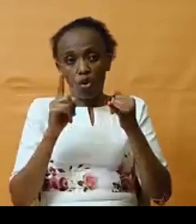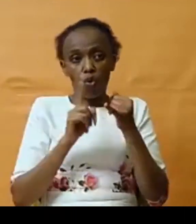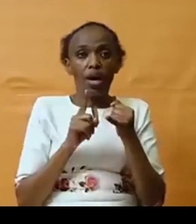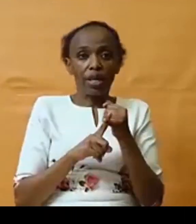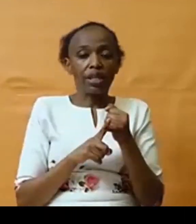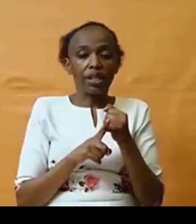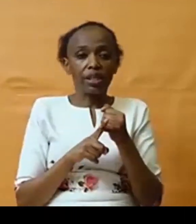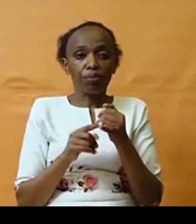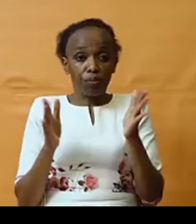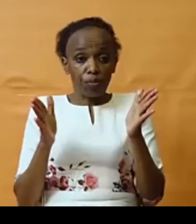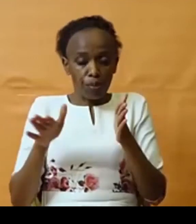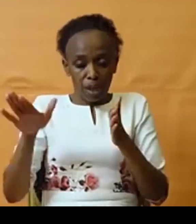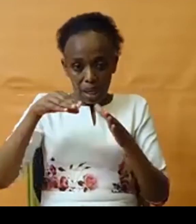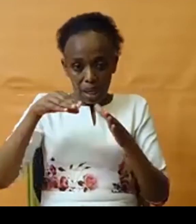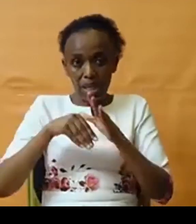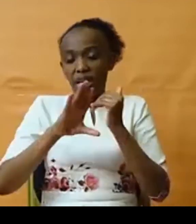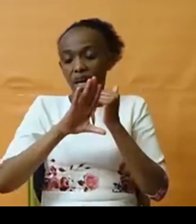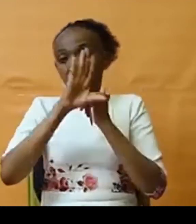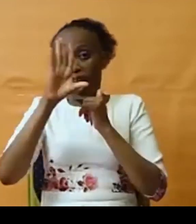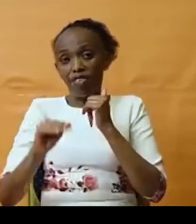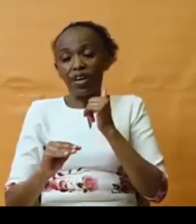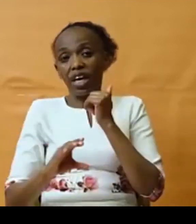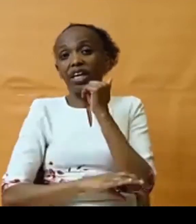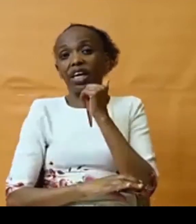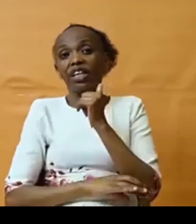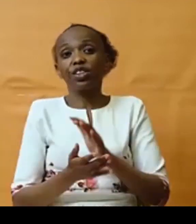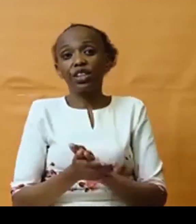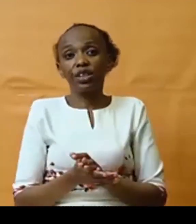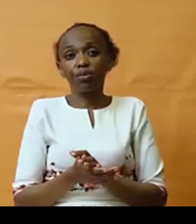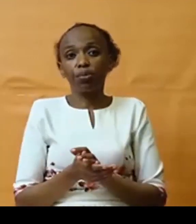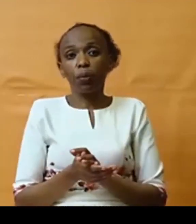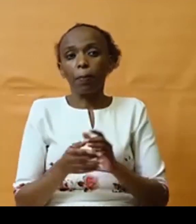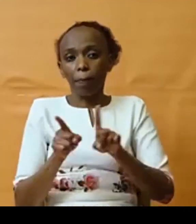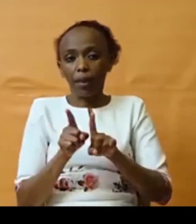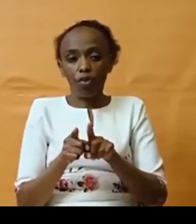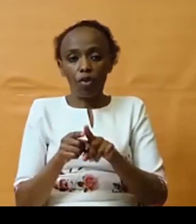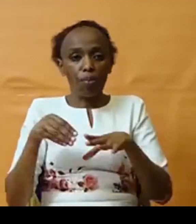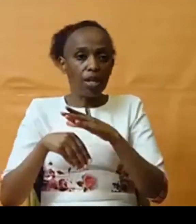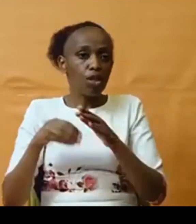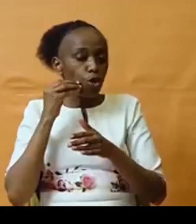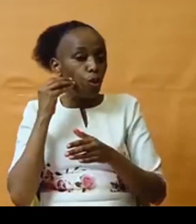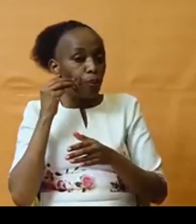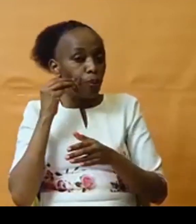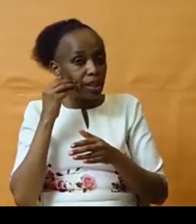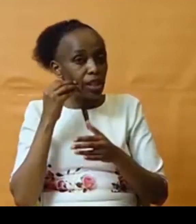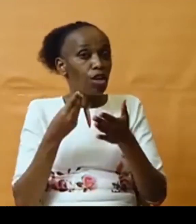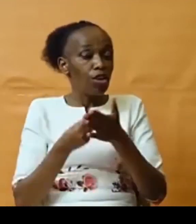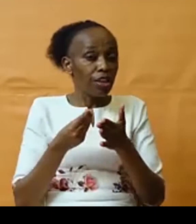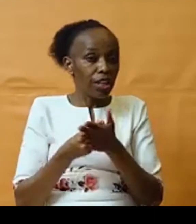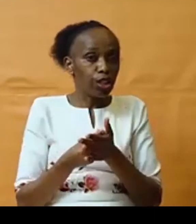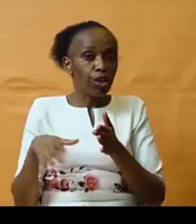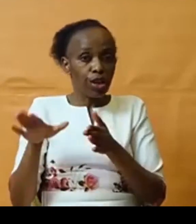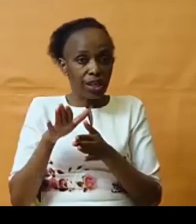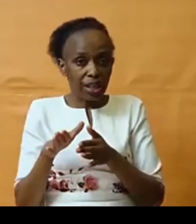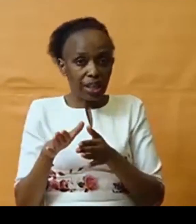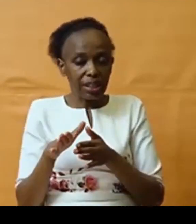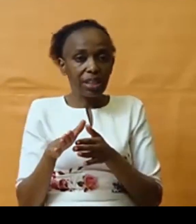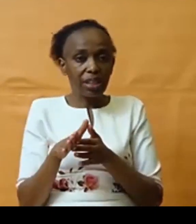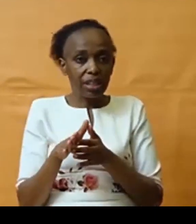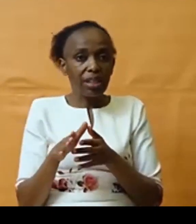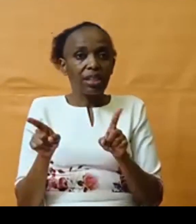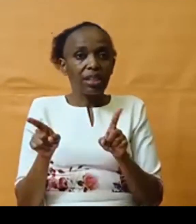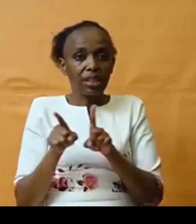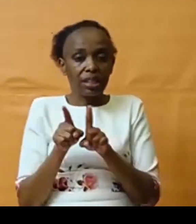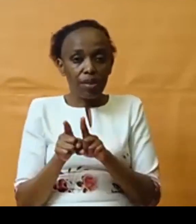the liquidity squeeze within the African countries, not least exacerbated by the domestic financial institutions' preference to